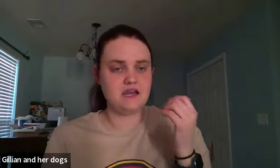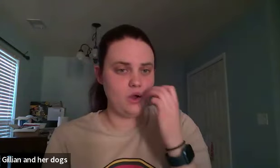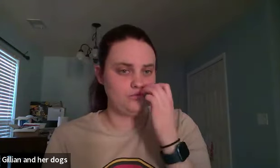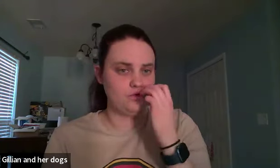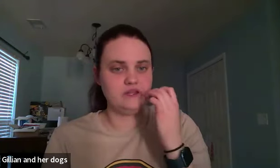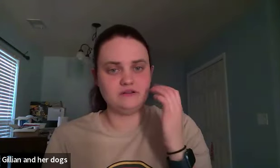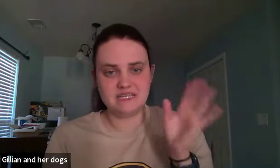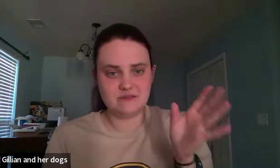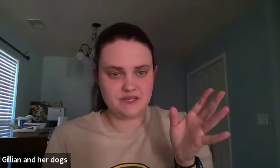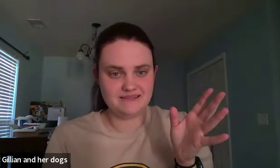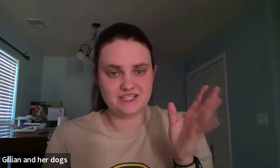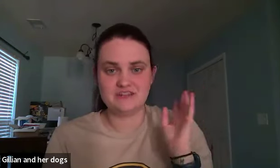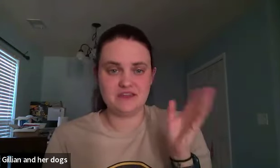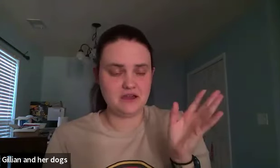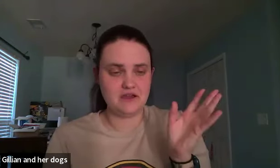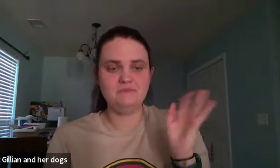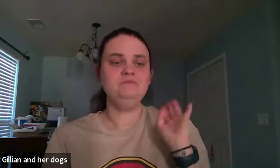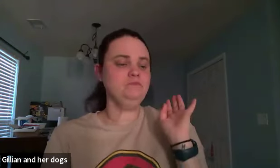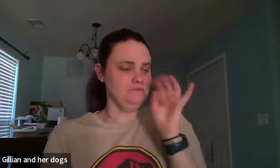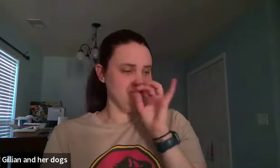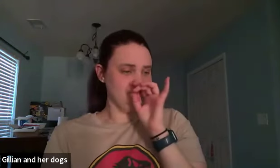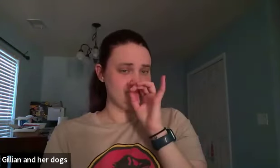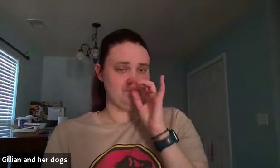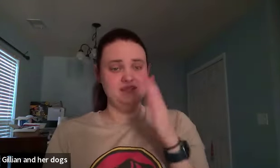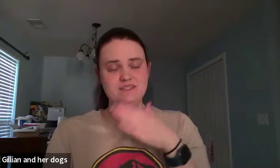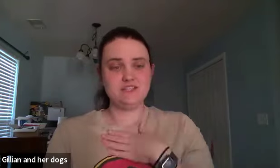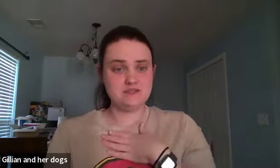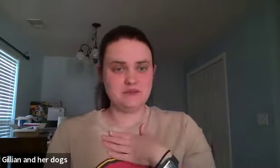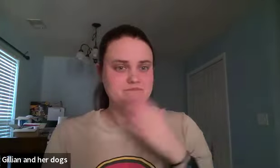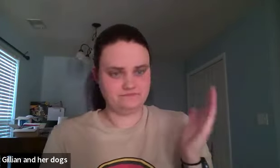kind of helpful little tidbit just to think of. Excuse me.